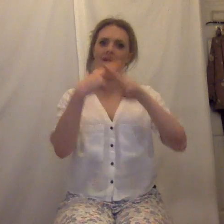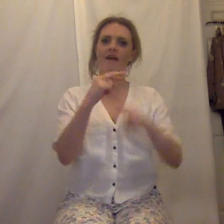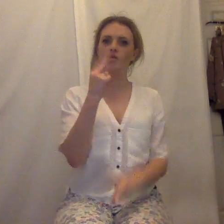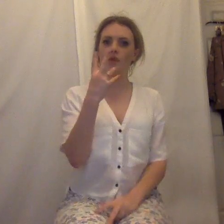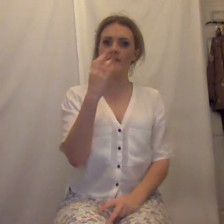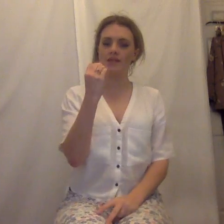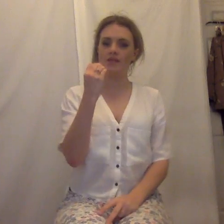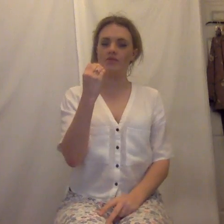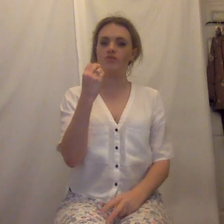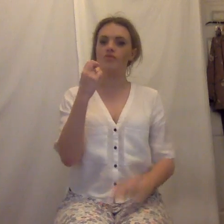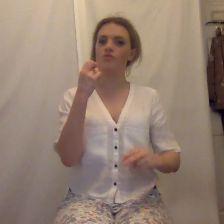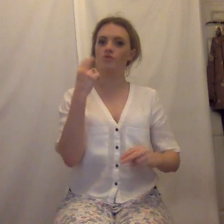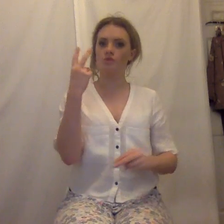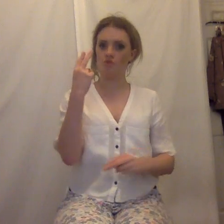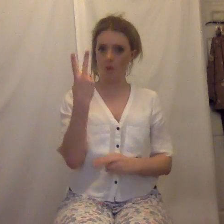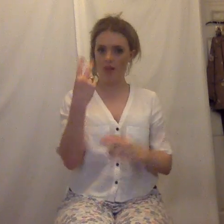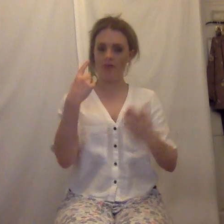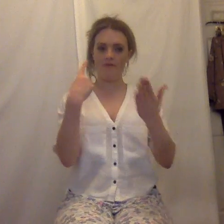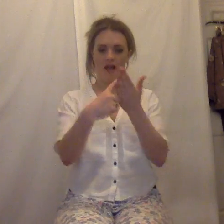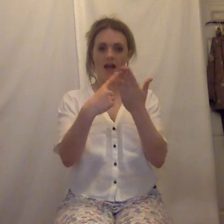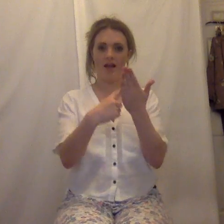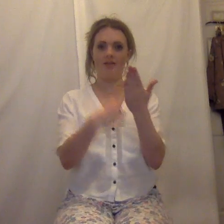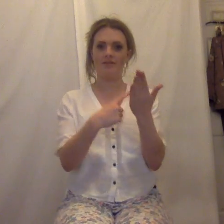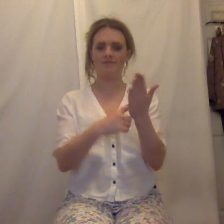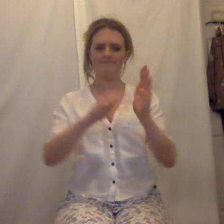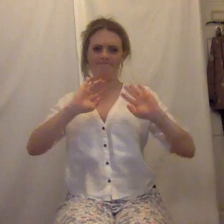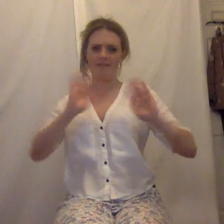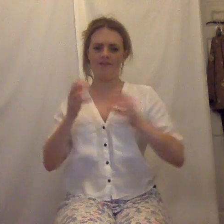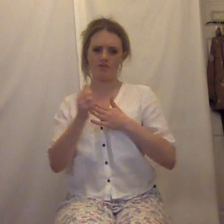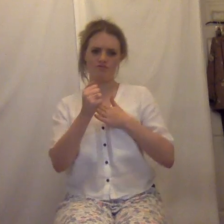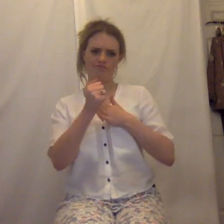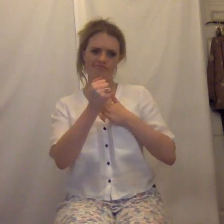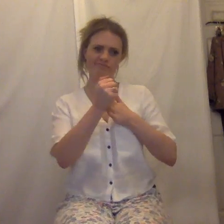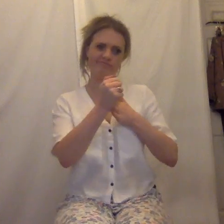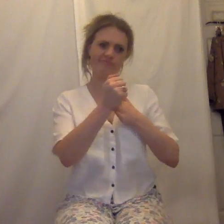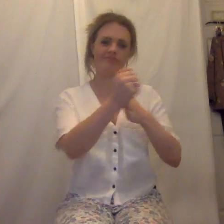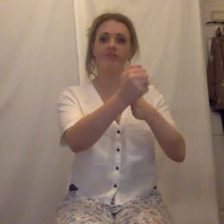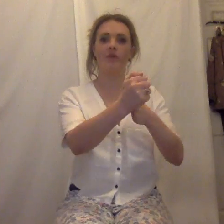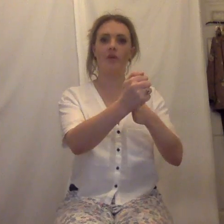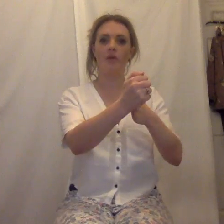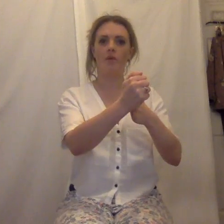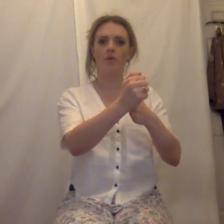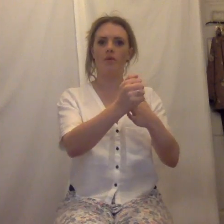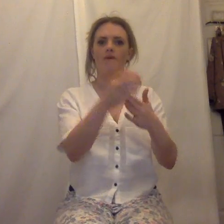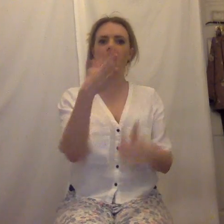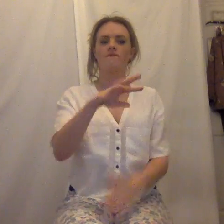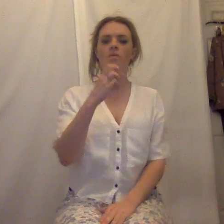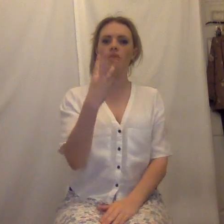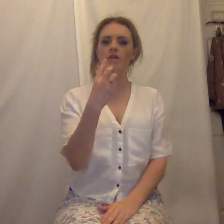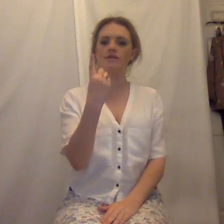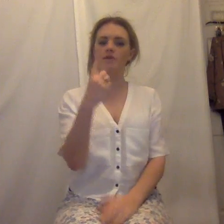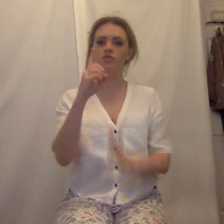adult social care must follow the standard in full from the 31st of July 2016